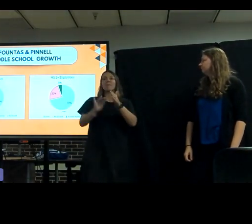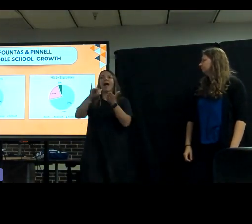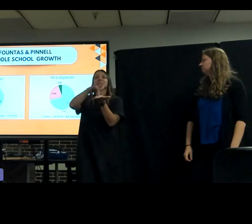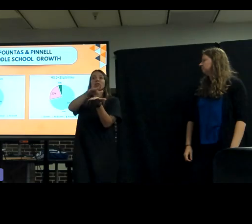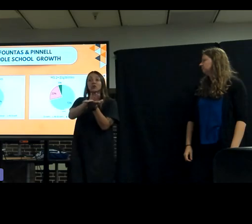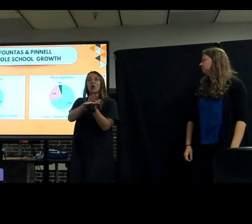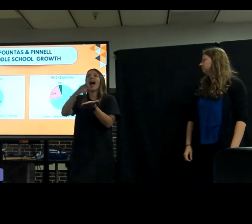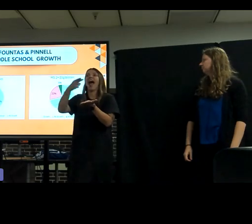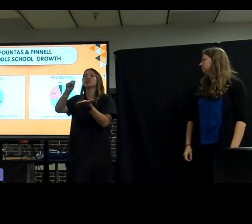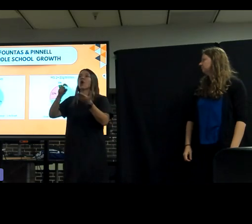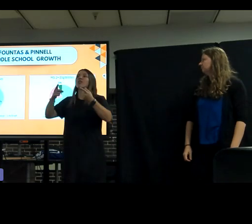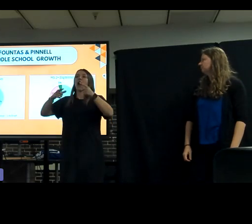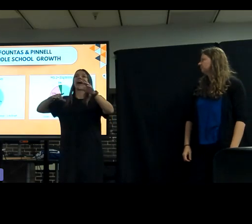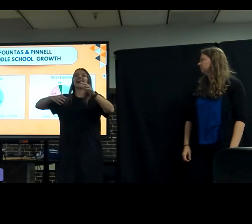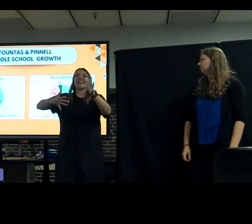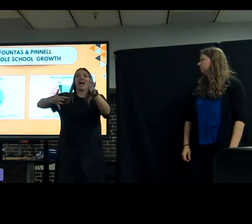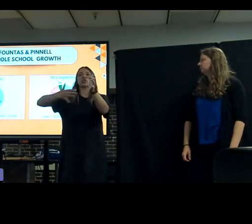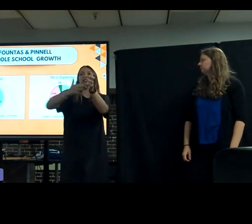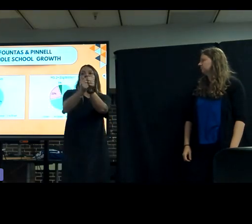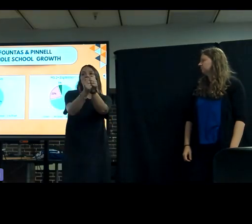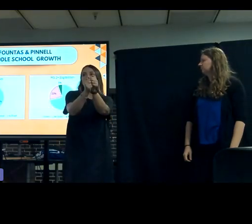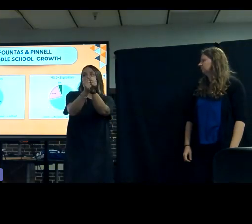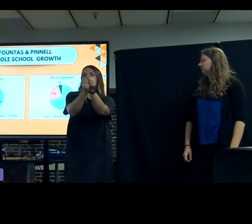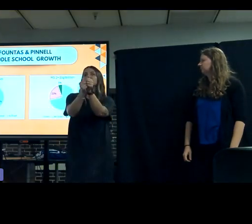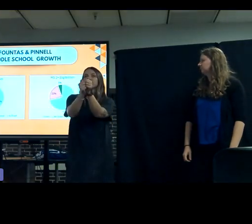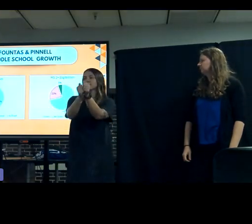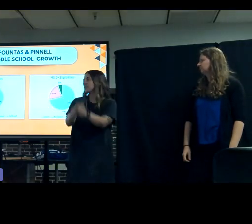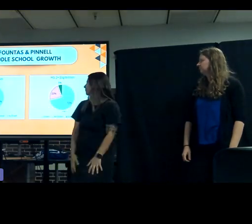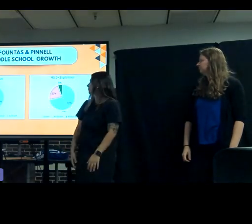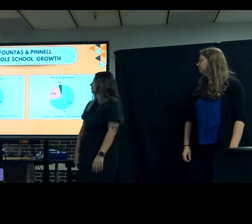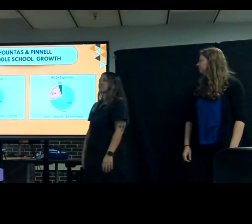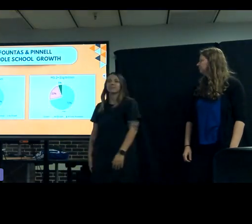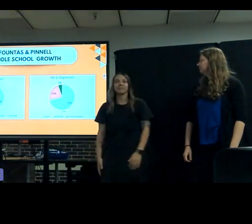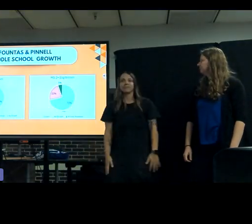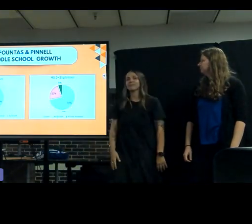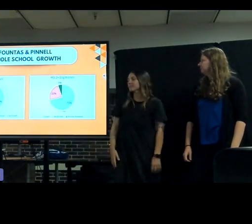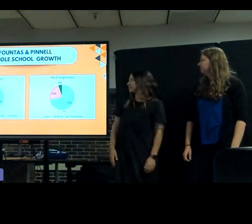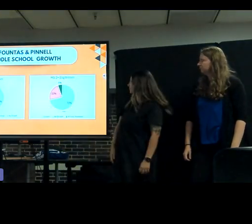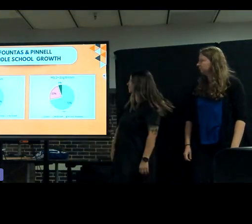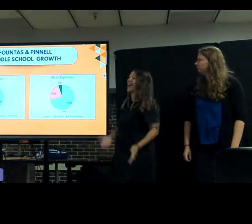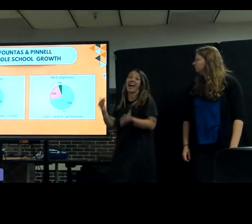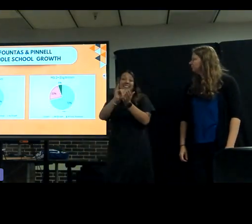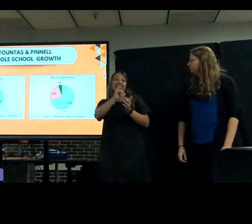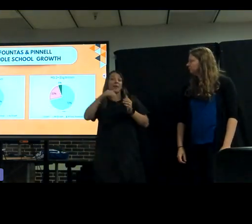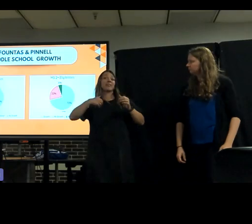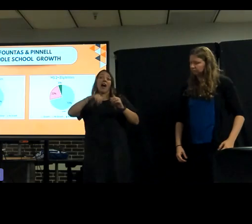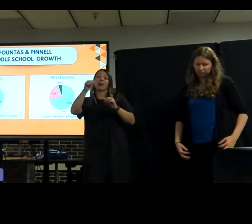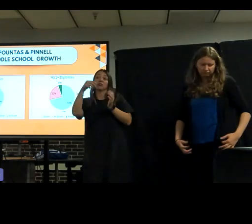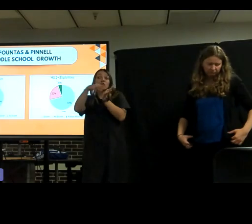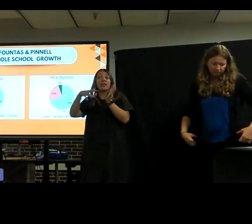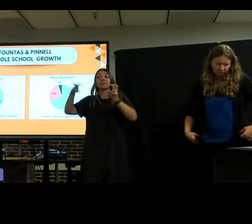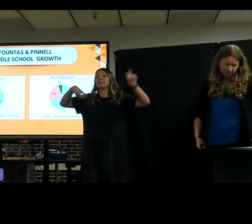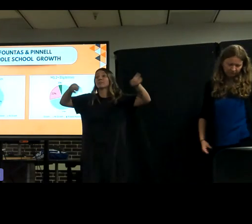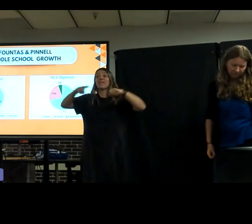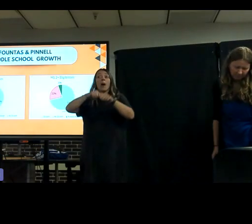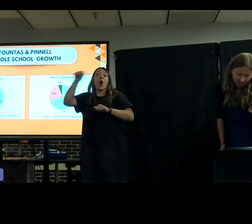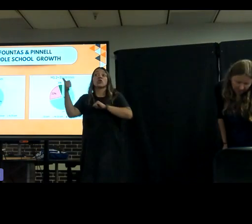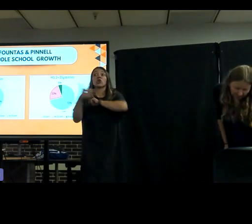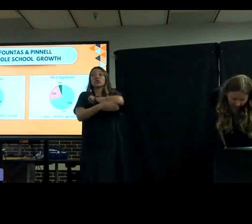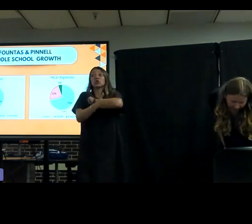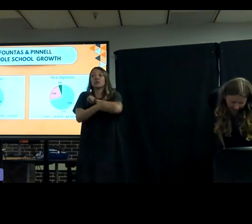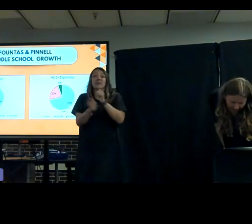a language. So by the time these students, no matter when they join, they are playing catch up. And again, if